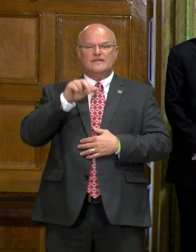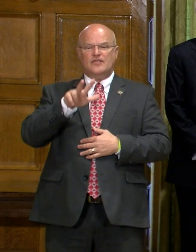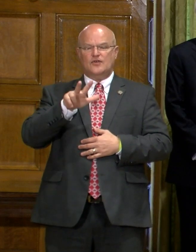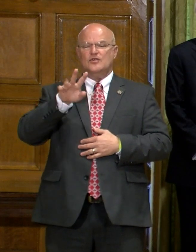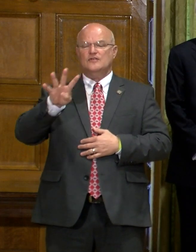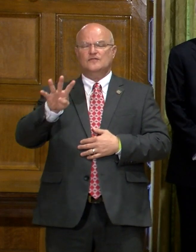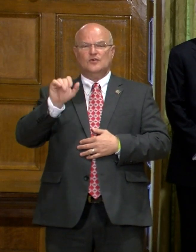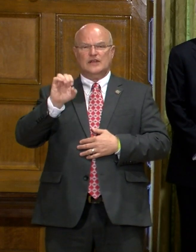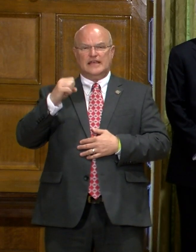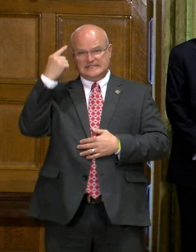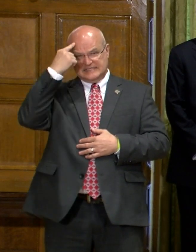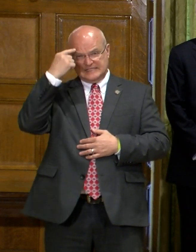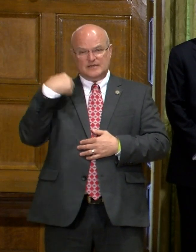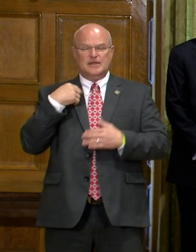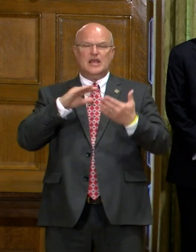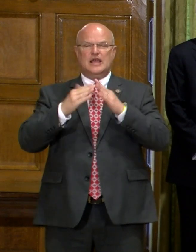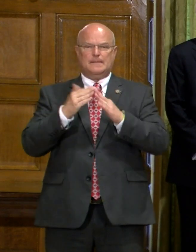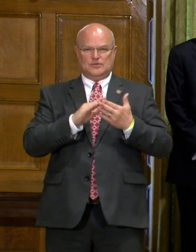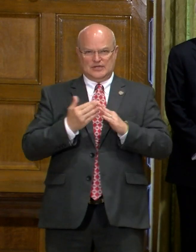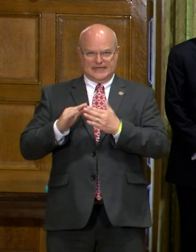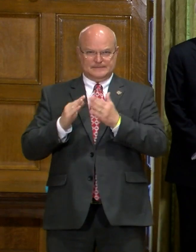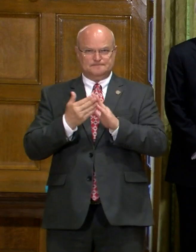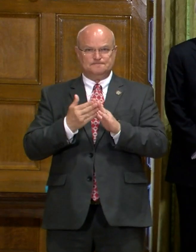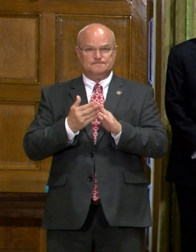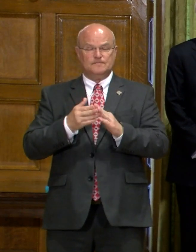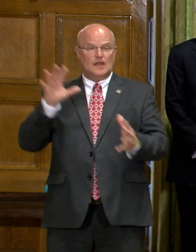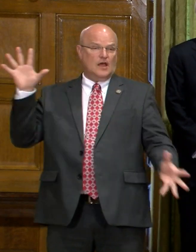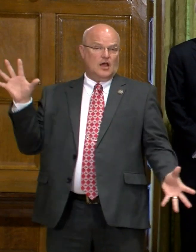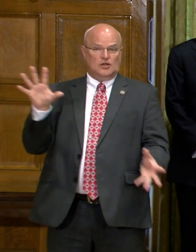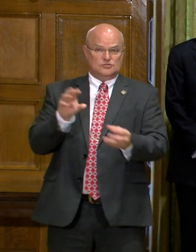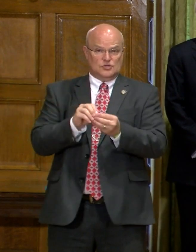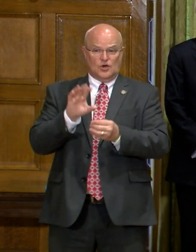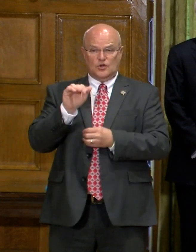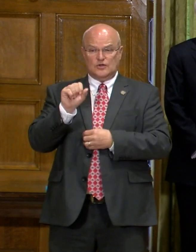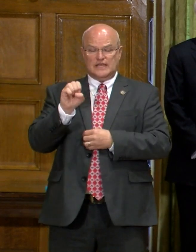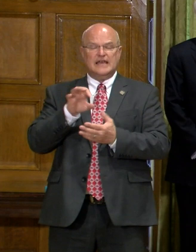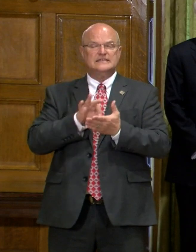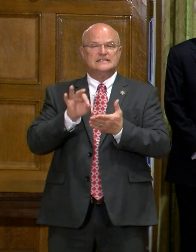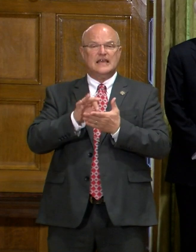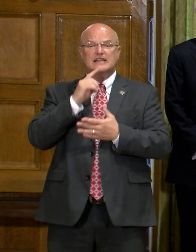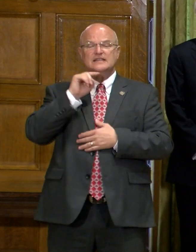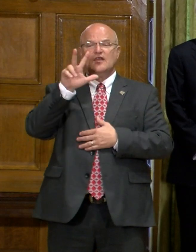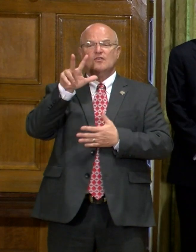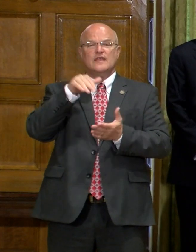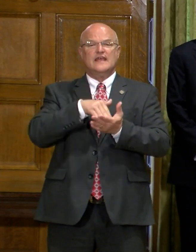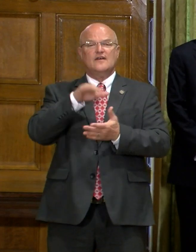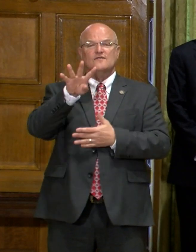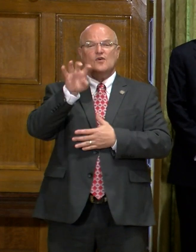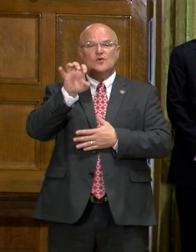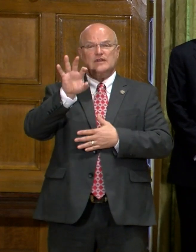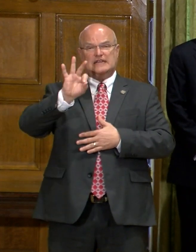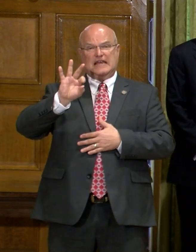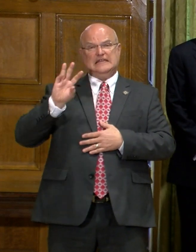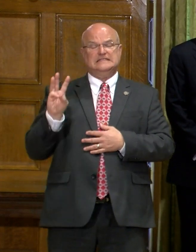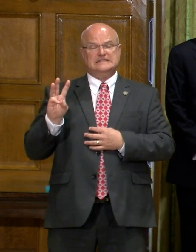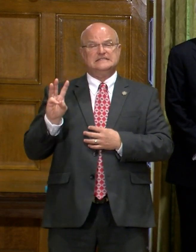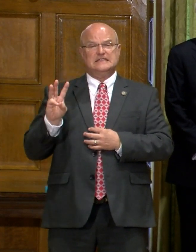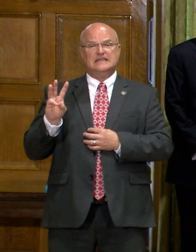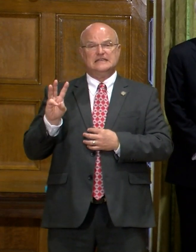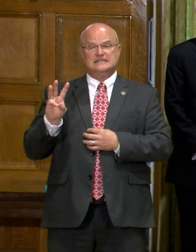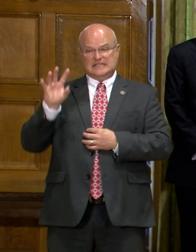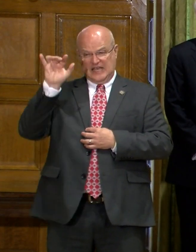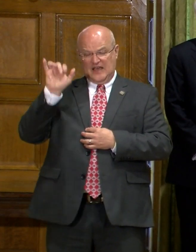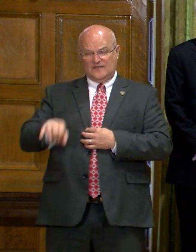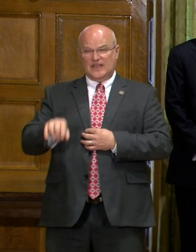34 cases that we would consider to be community. Our total case count, as the Governor said, is 3,496.